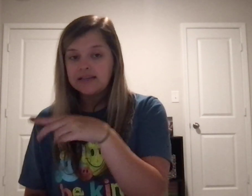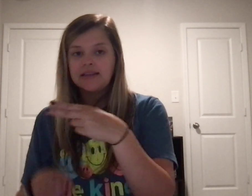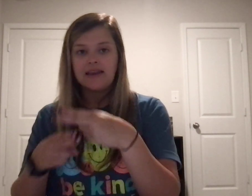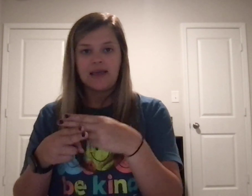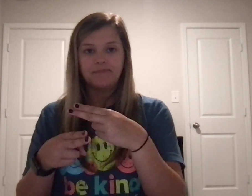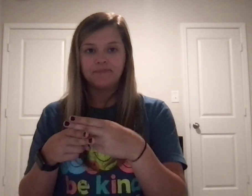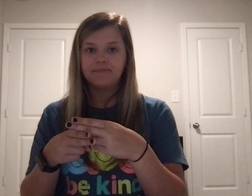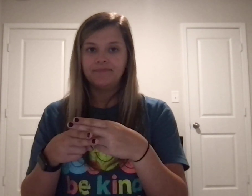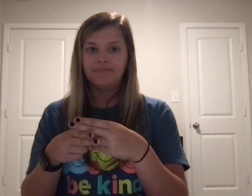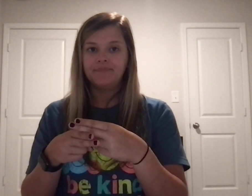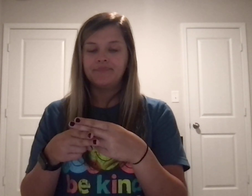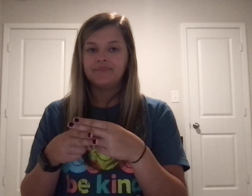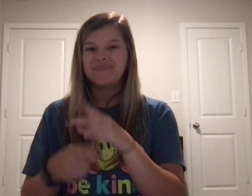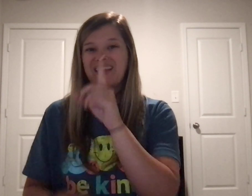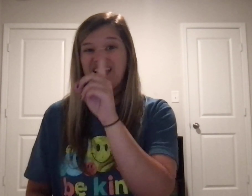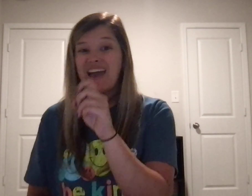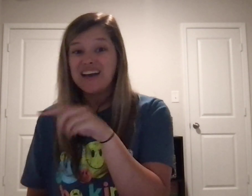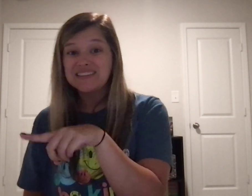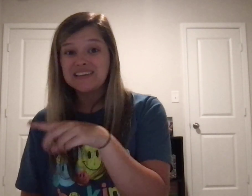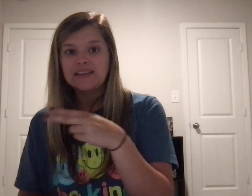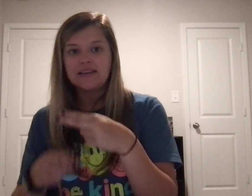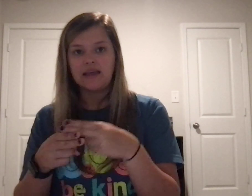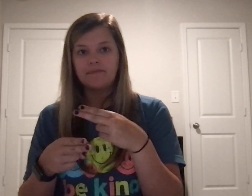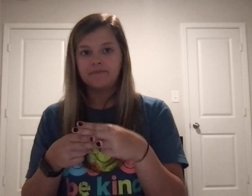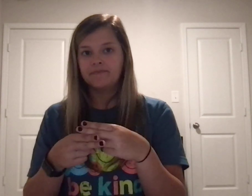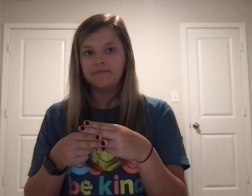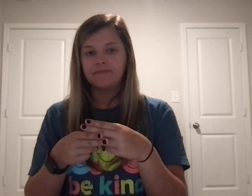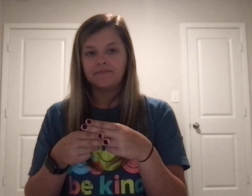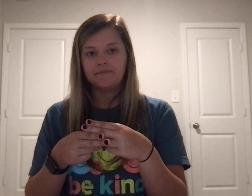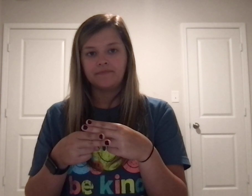name. Ask name.